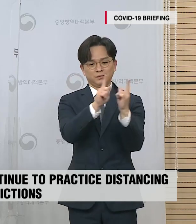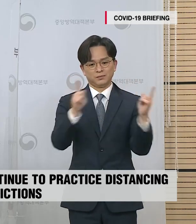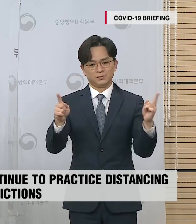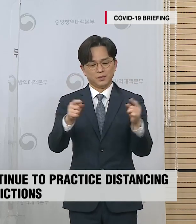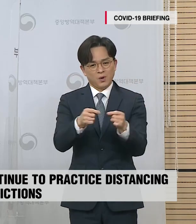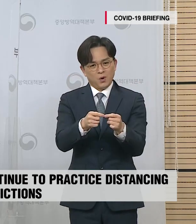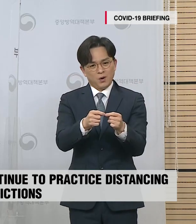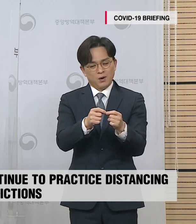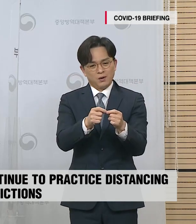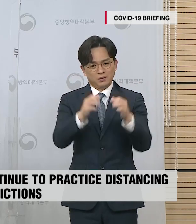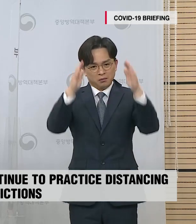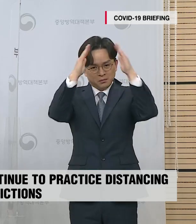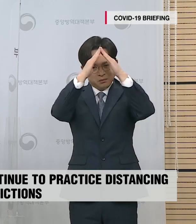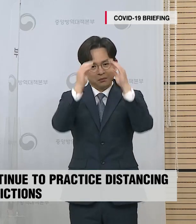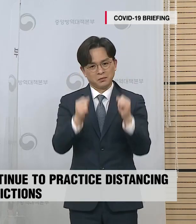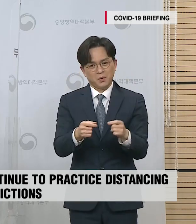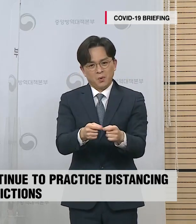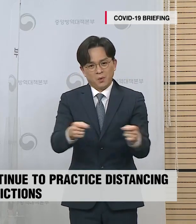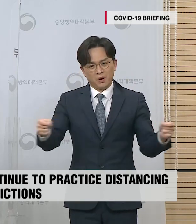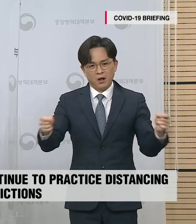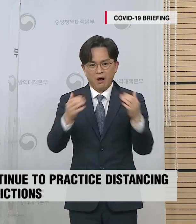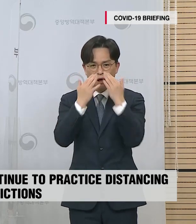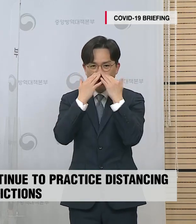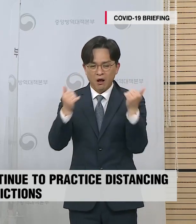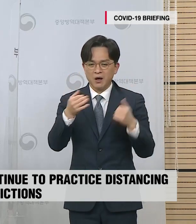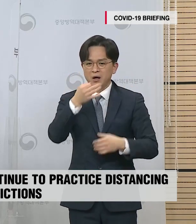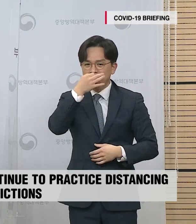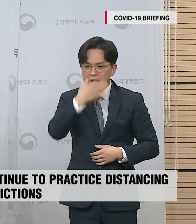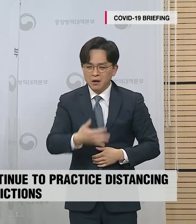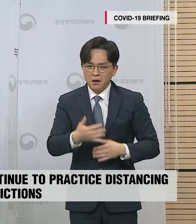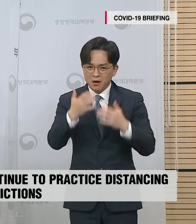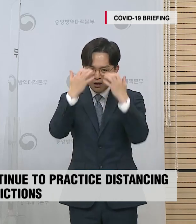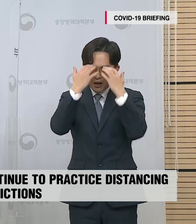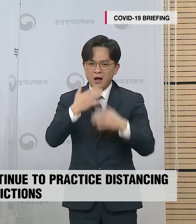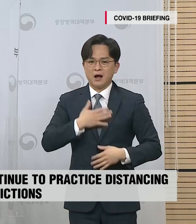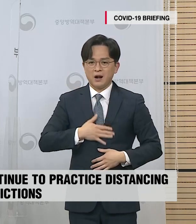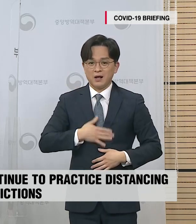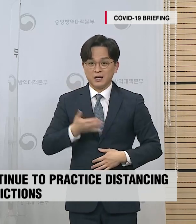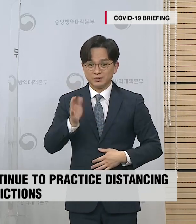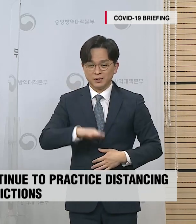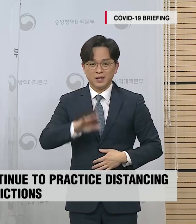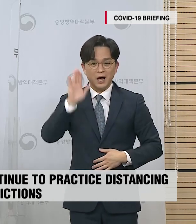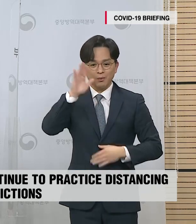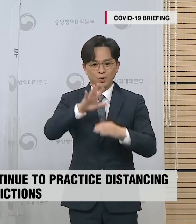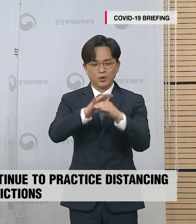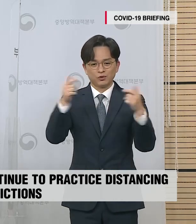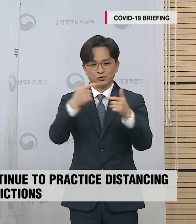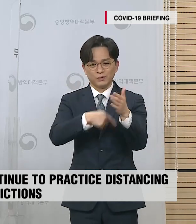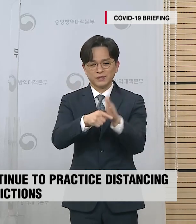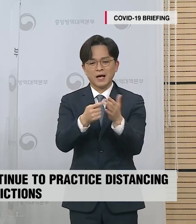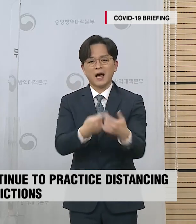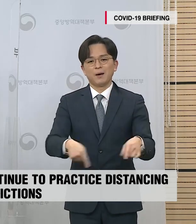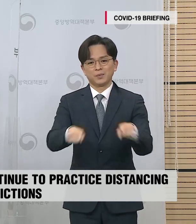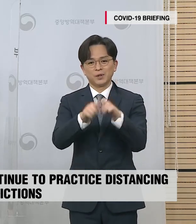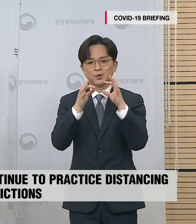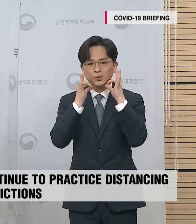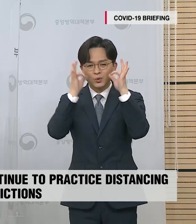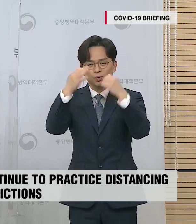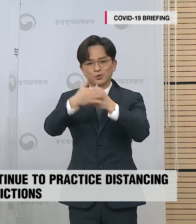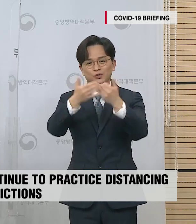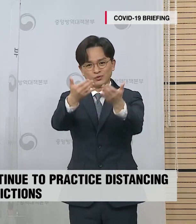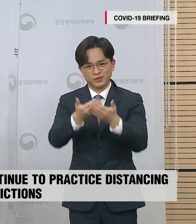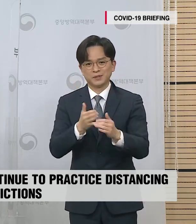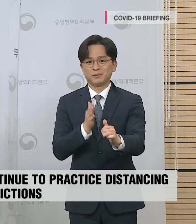end, we also ask for your continued efforts. Please continue to exert a sense of vigilance going forward. Thank you very